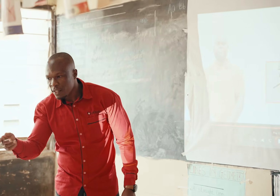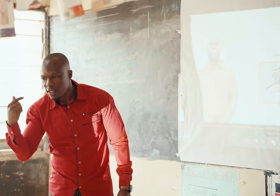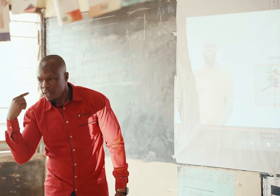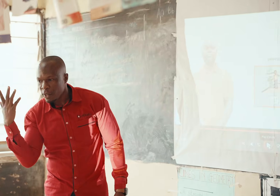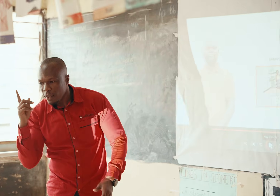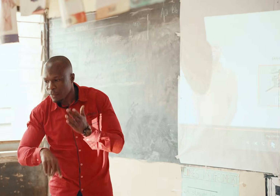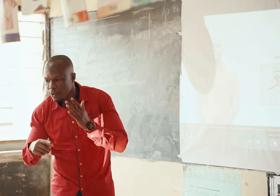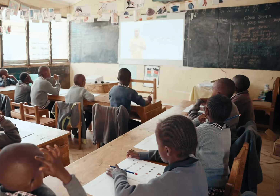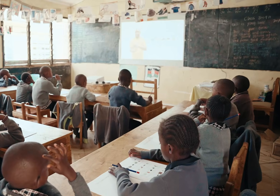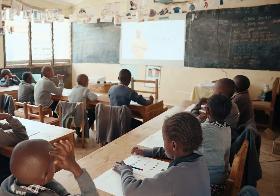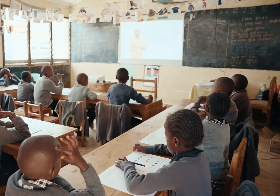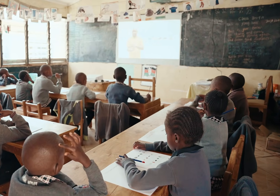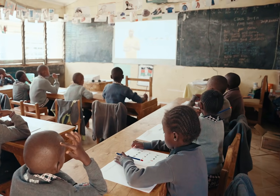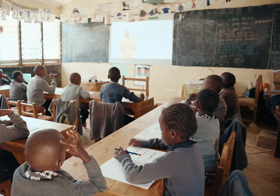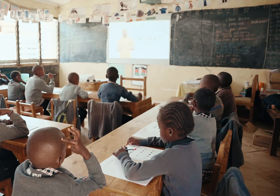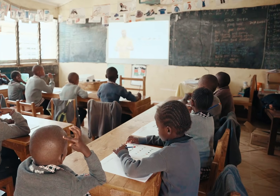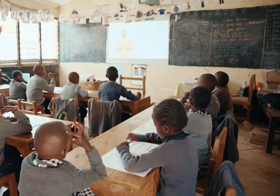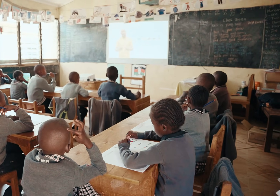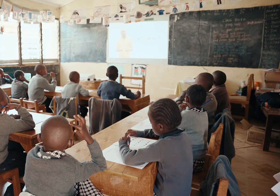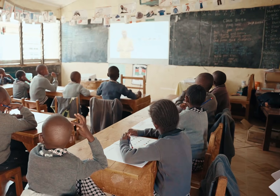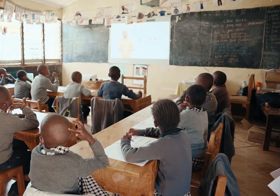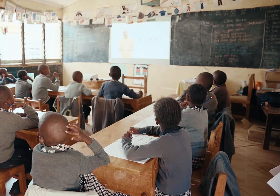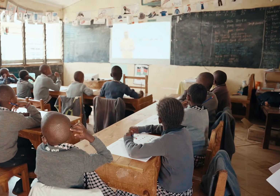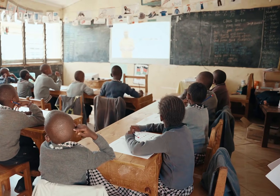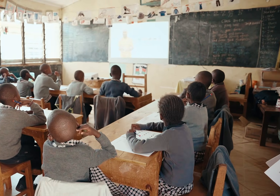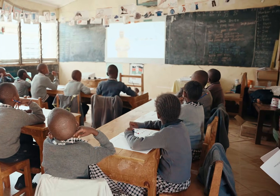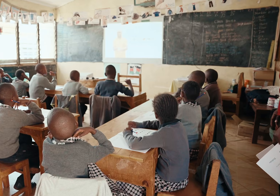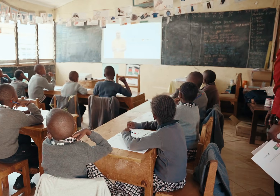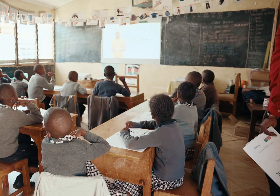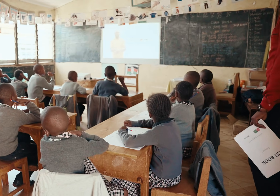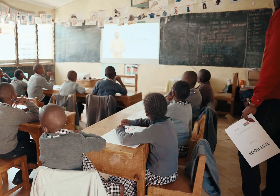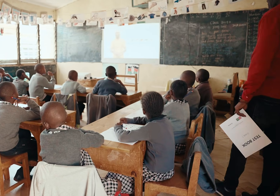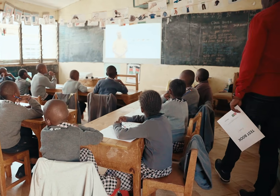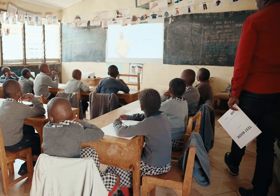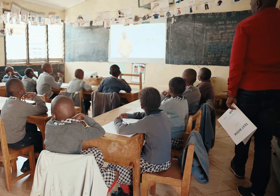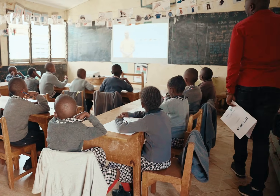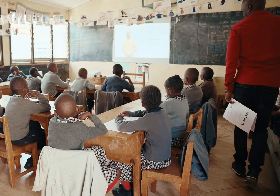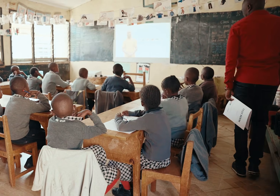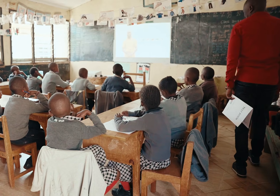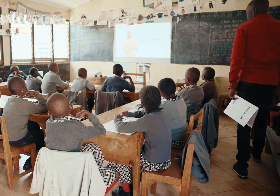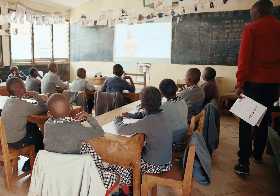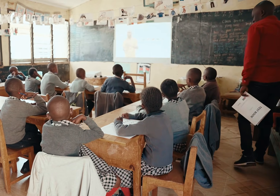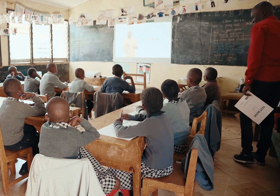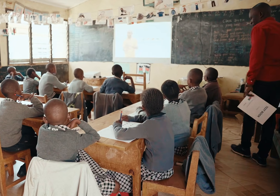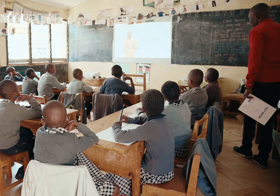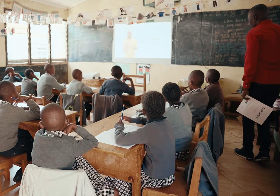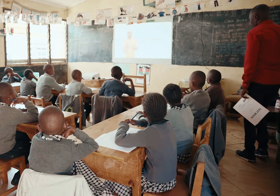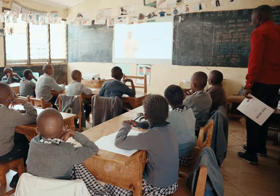Digital StoryTime, because before we did not have the videos, but